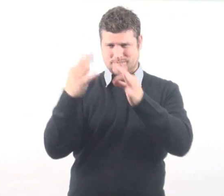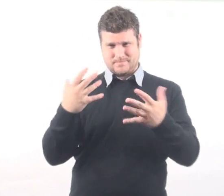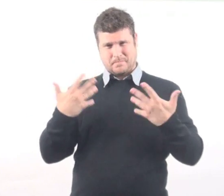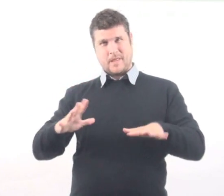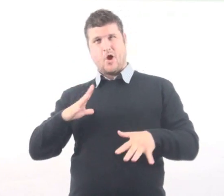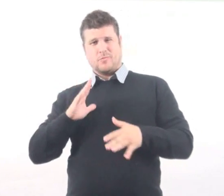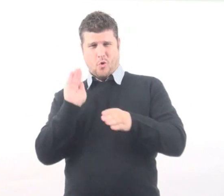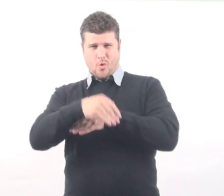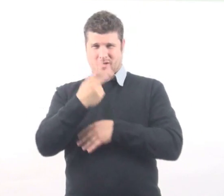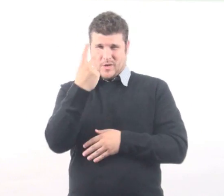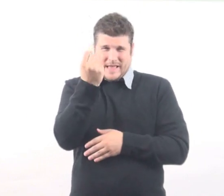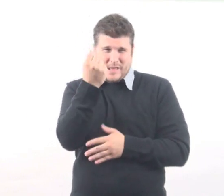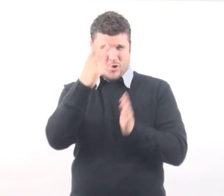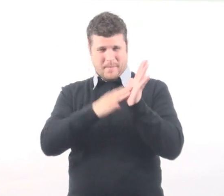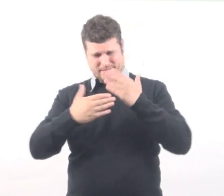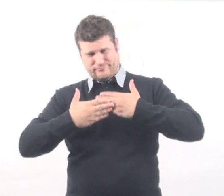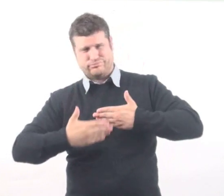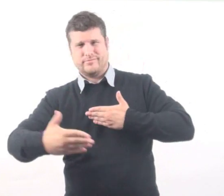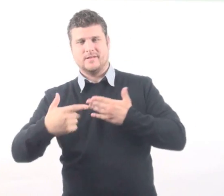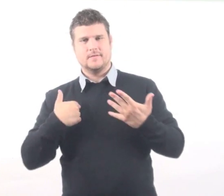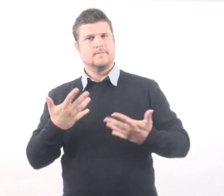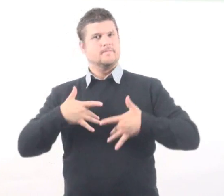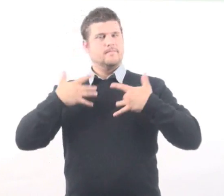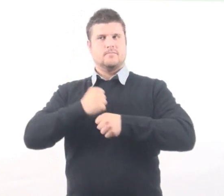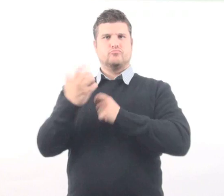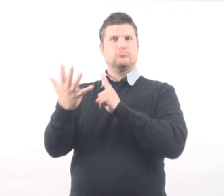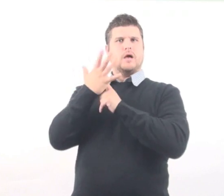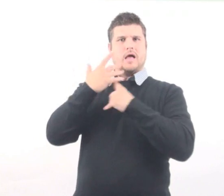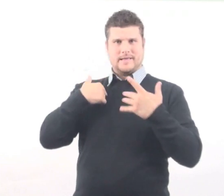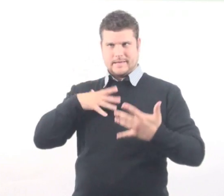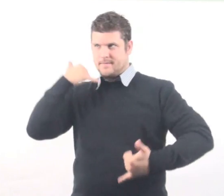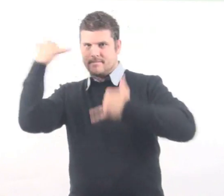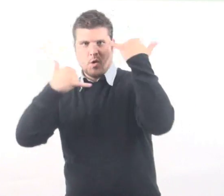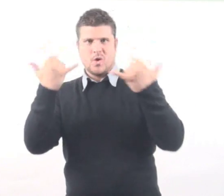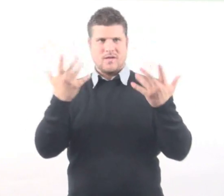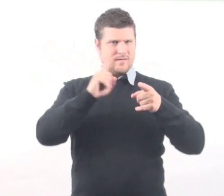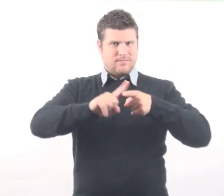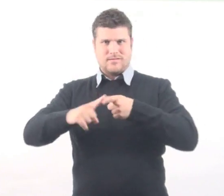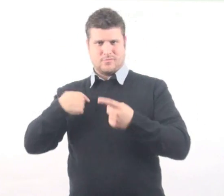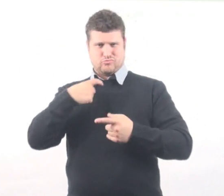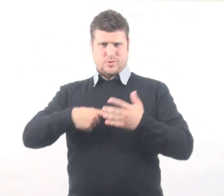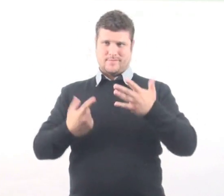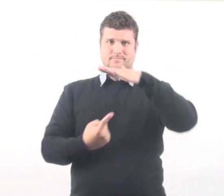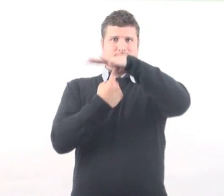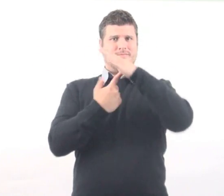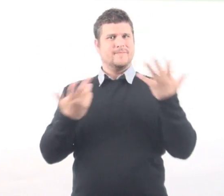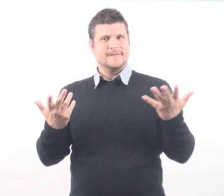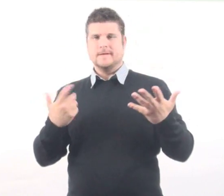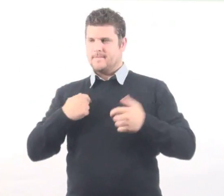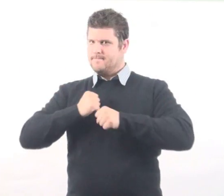To date, I've been struggling to get contact with them. It's been nearly 2 months it's taken me. I've been feeling enormous pressure trying to make phone calls. My